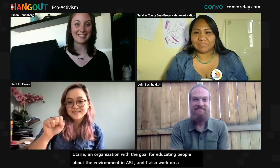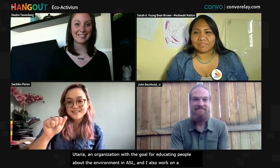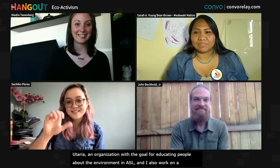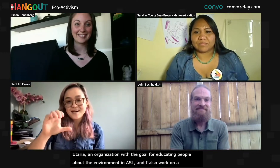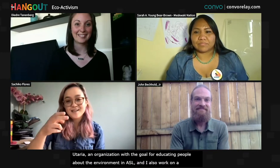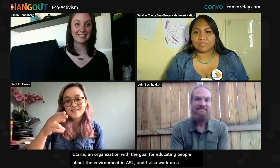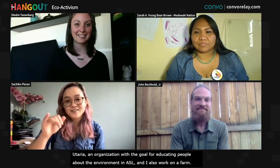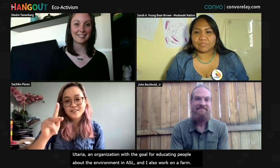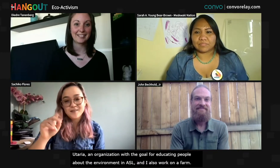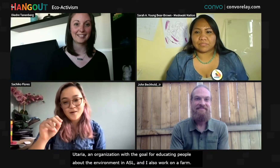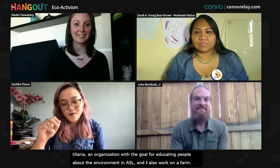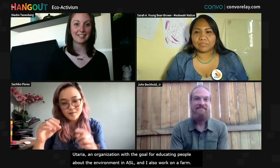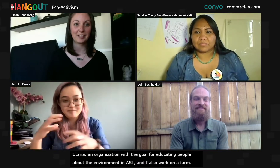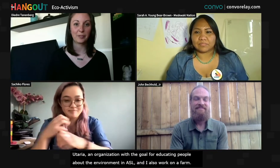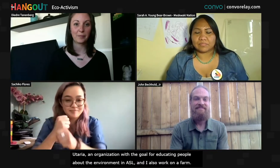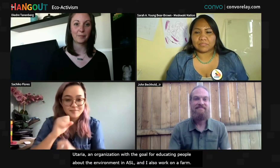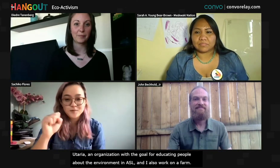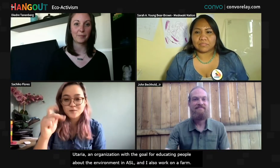All right. I'm Sachiko.